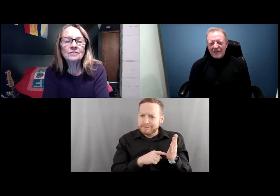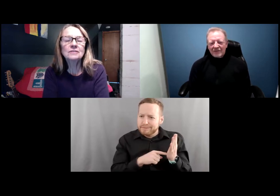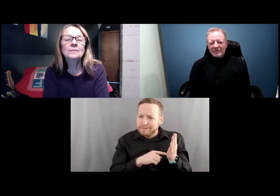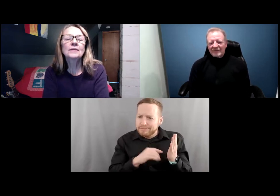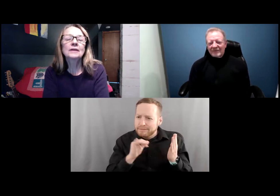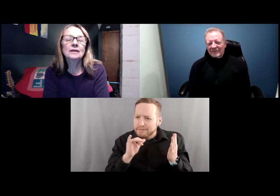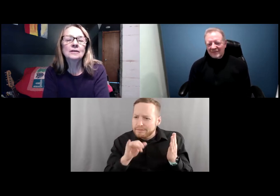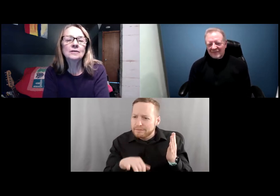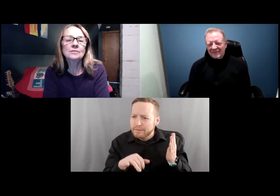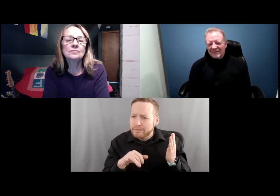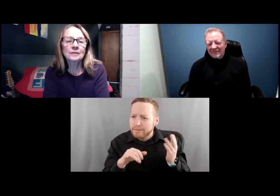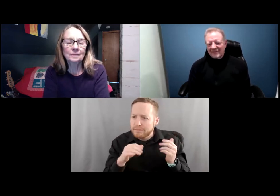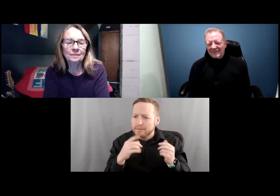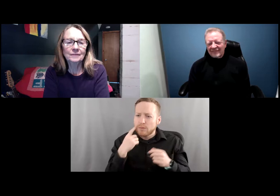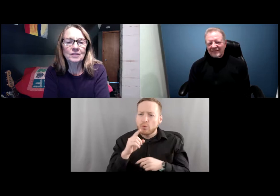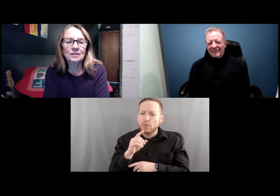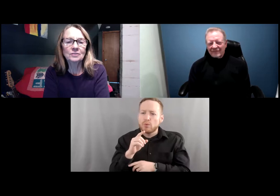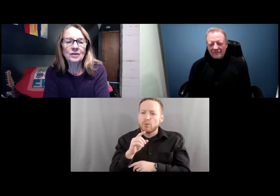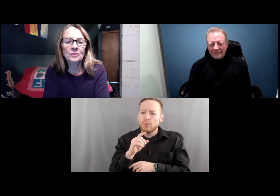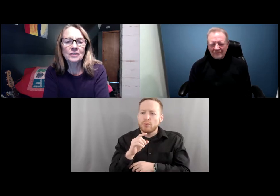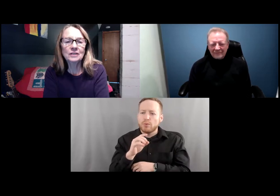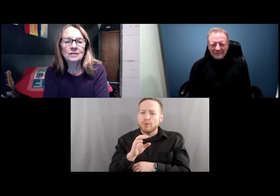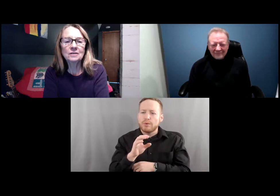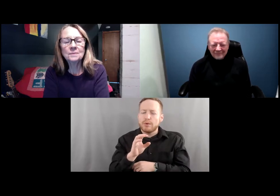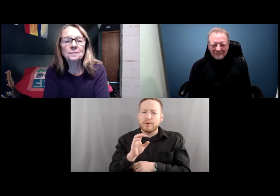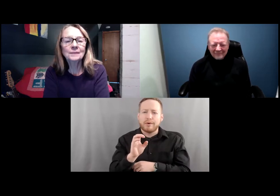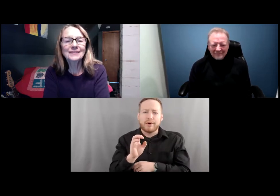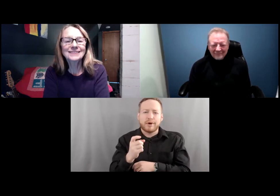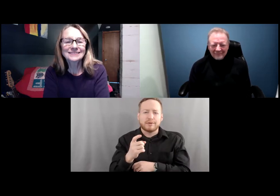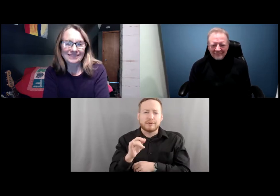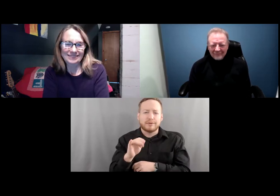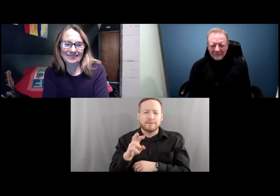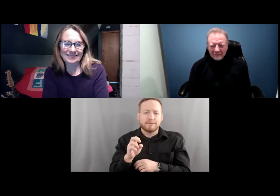draft of, let me get the right wording here,